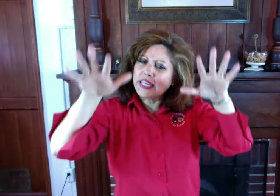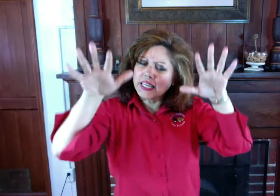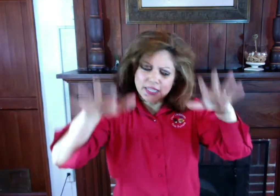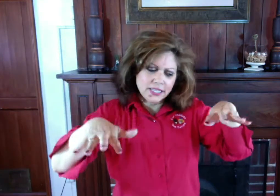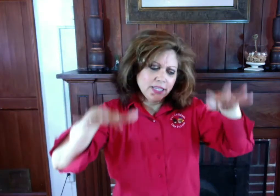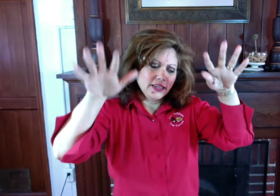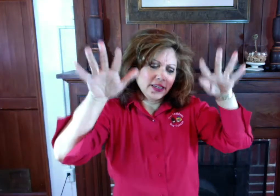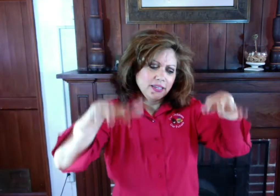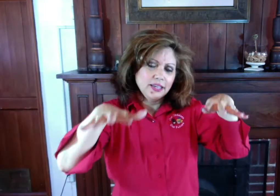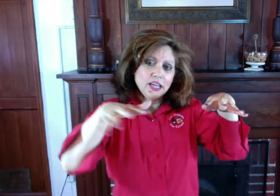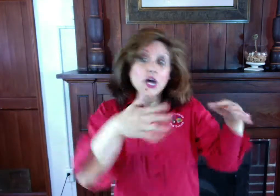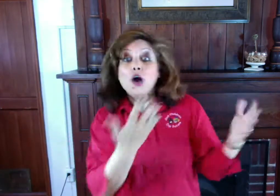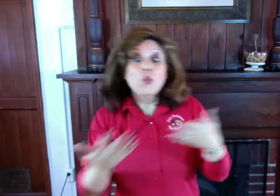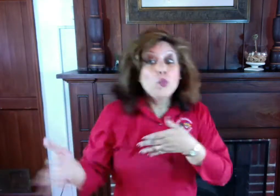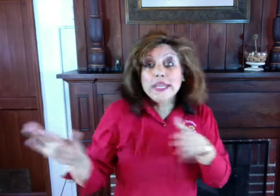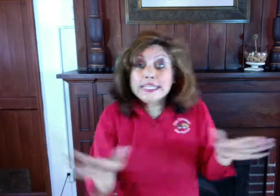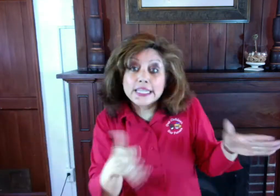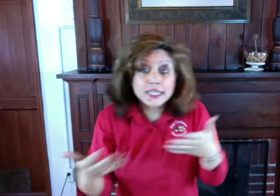raining, windy,